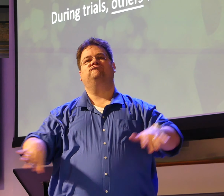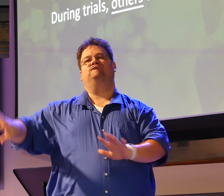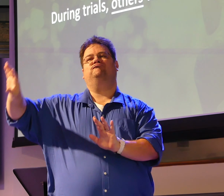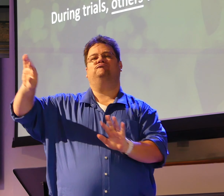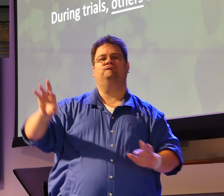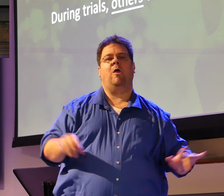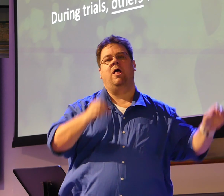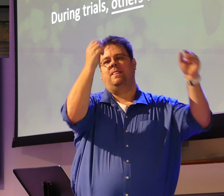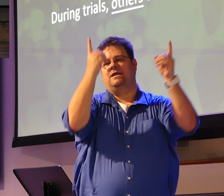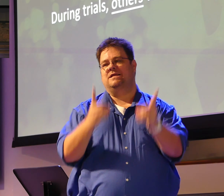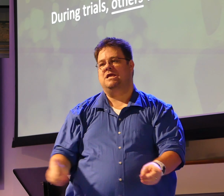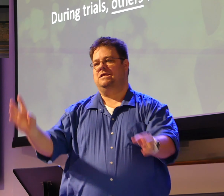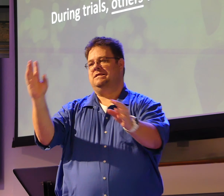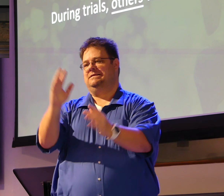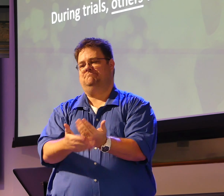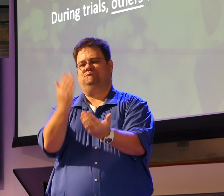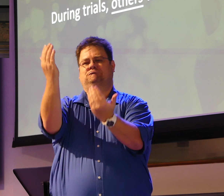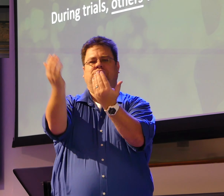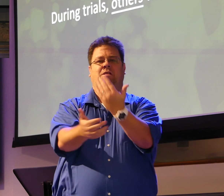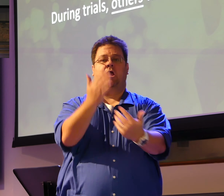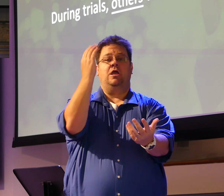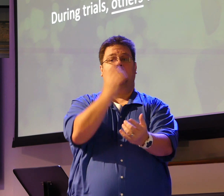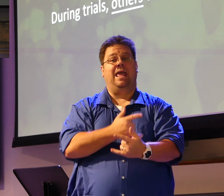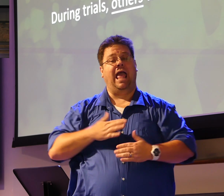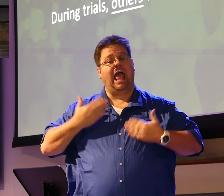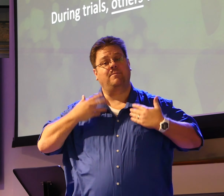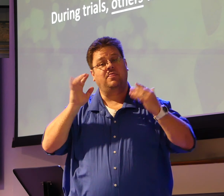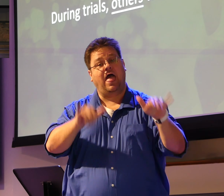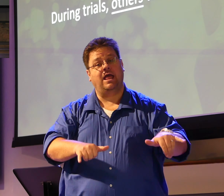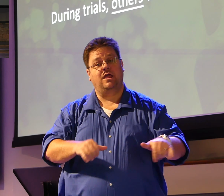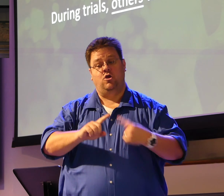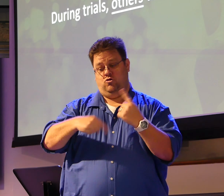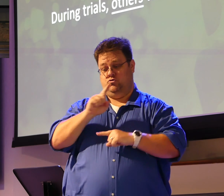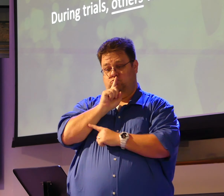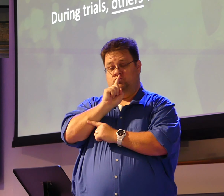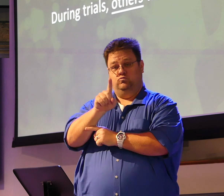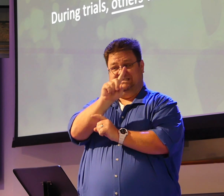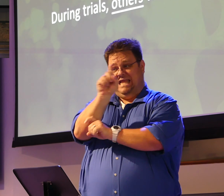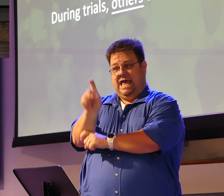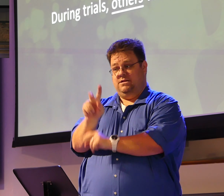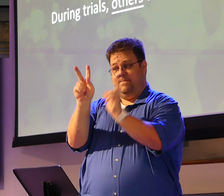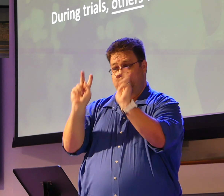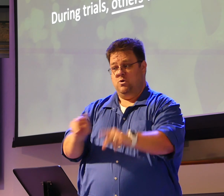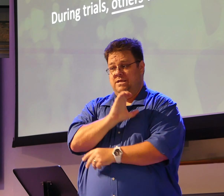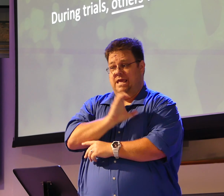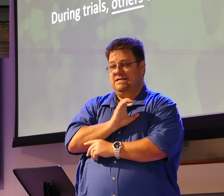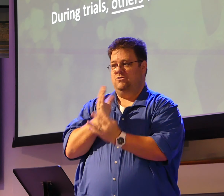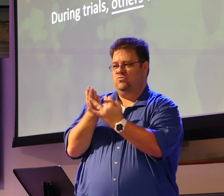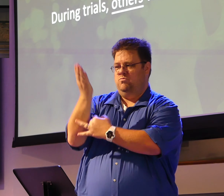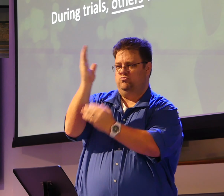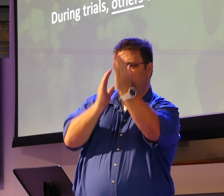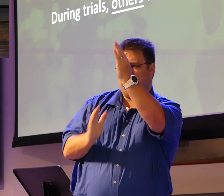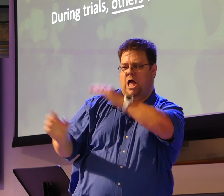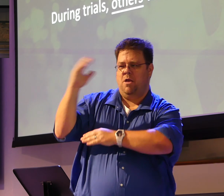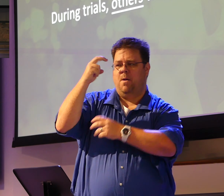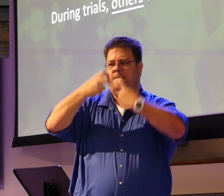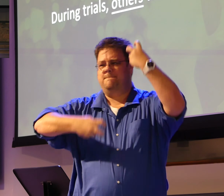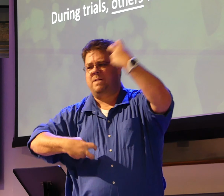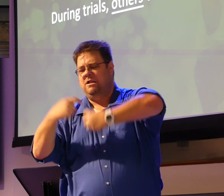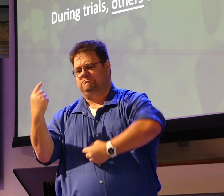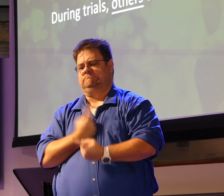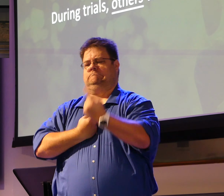of going your way all the decisions that are made you love anyone can be happy then the true test of a person is when they're